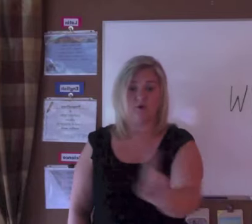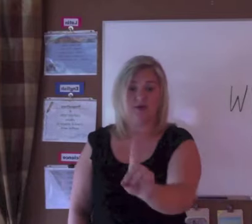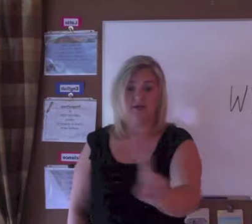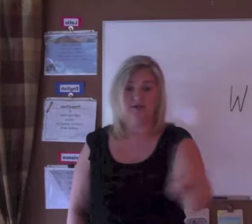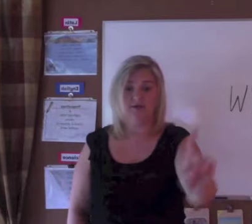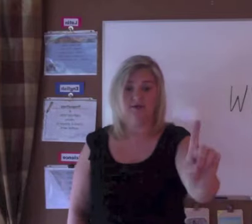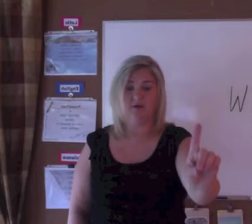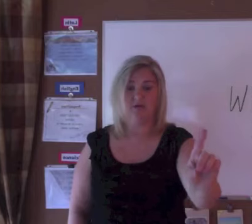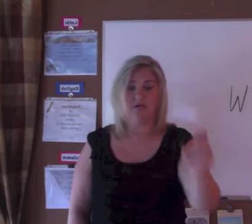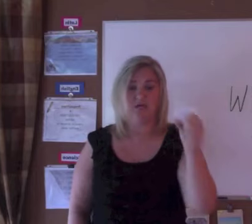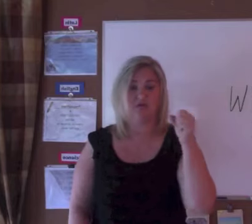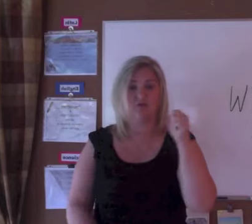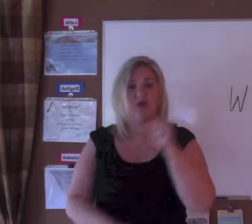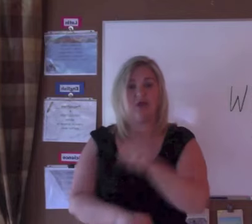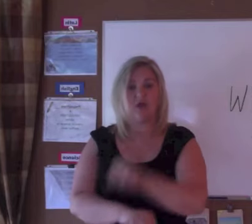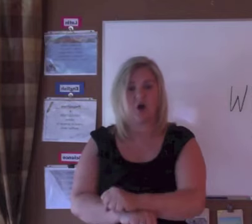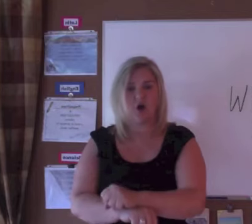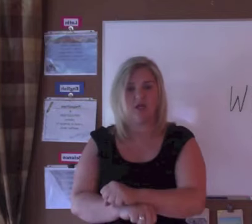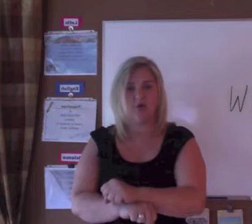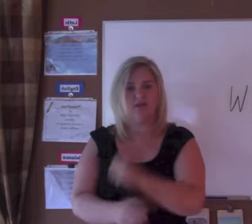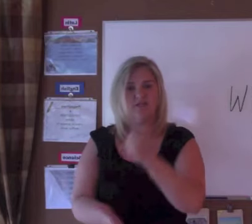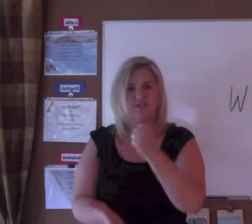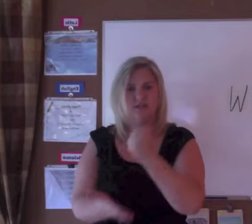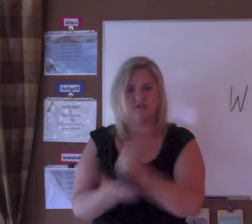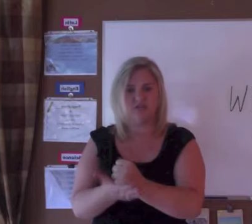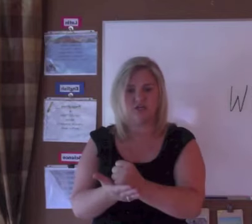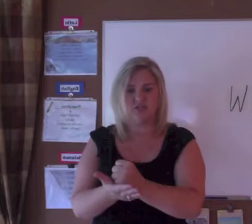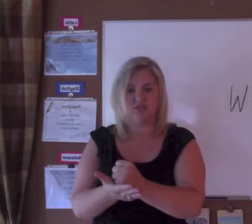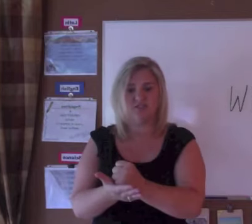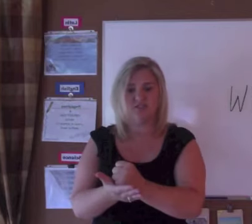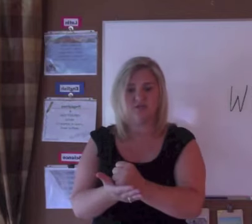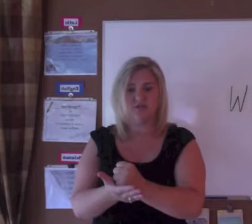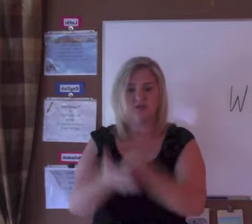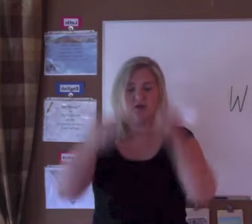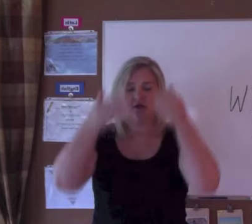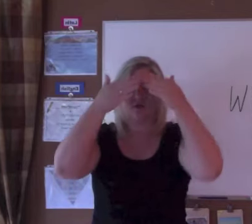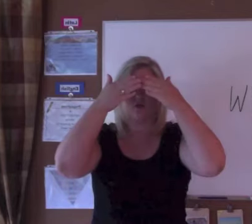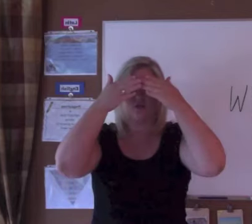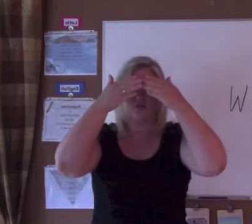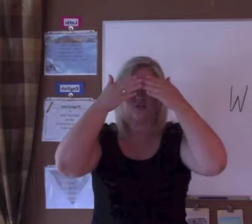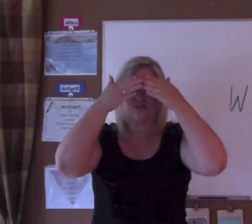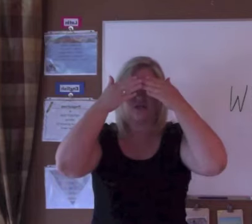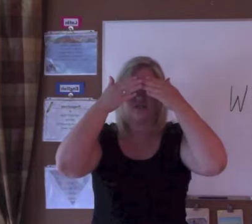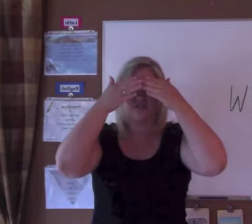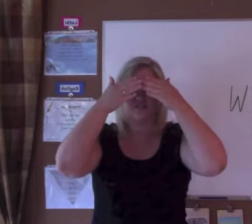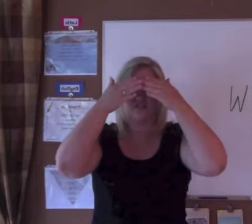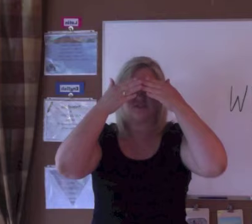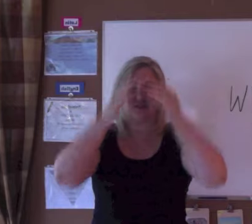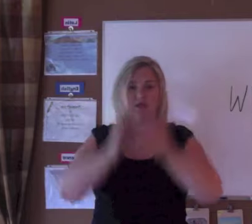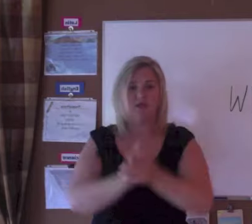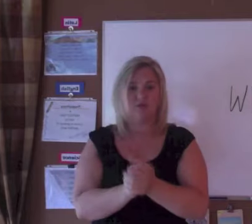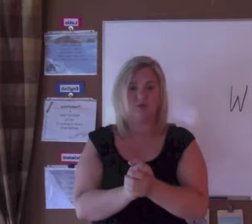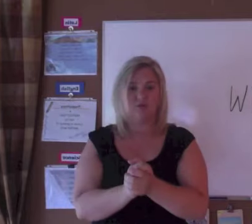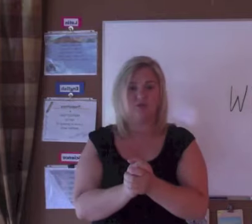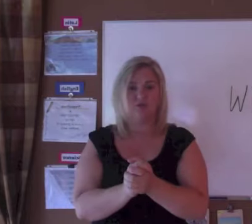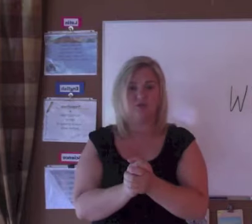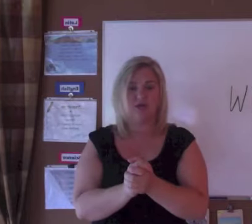wandering, Israelite conquest and judges, the Greek Dark Ages, Israel's United